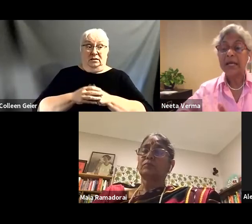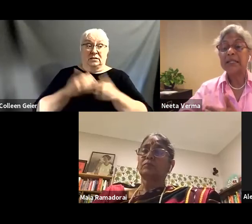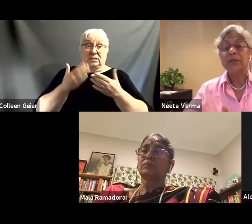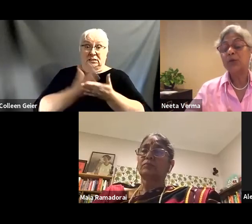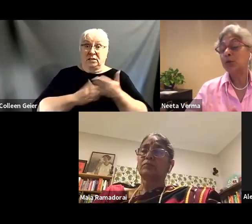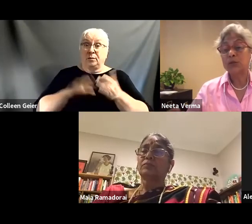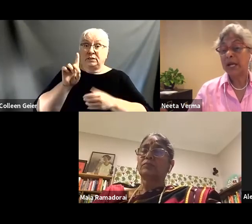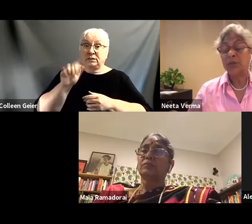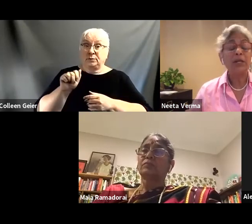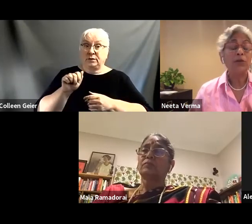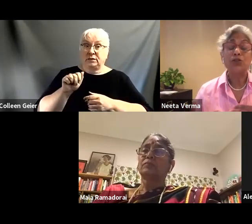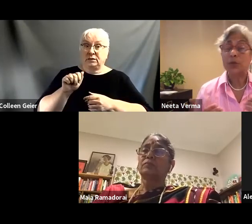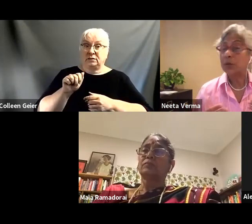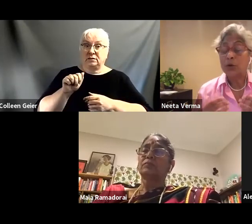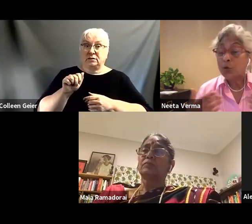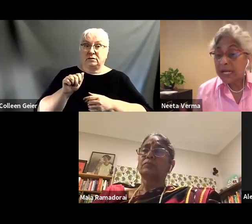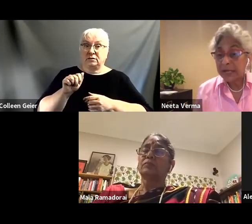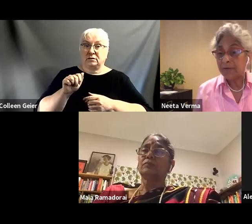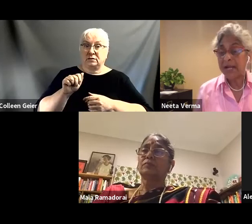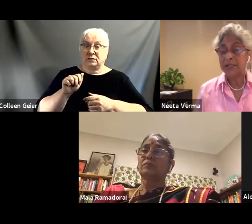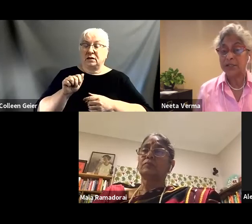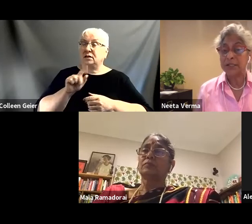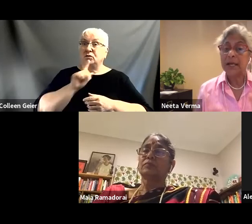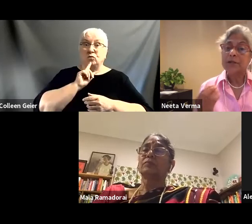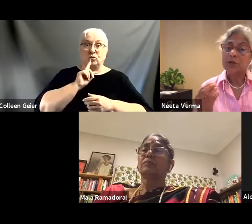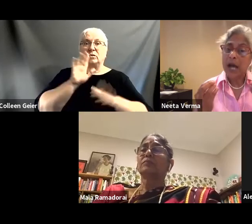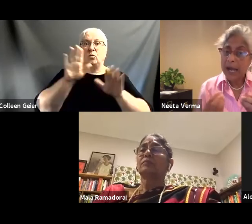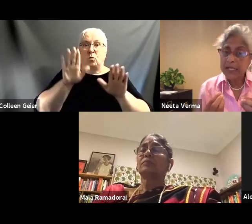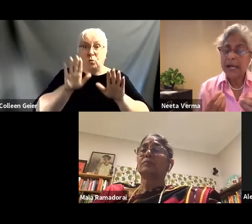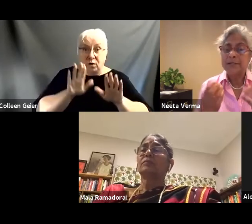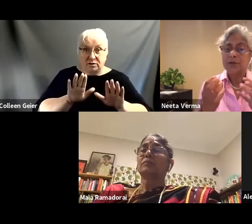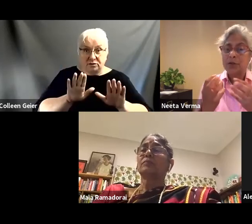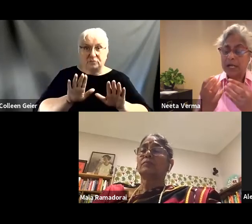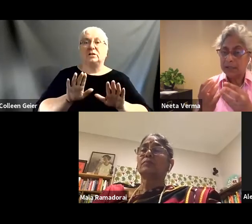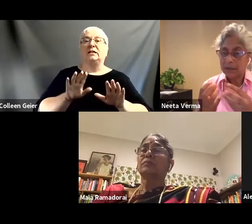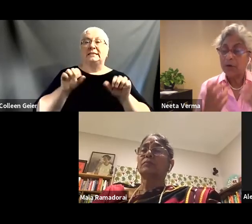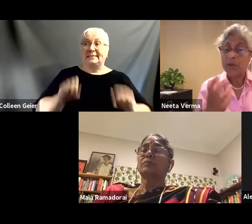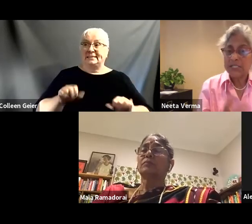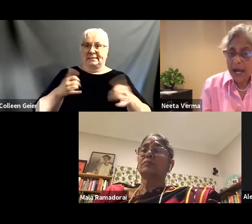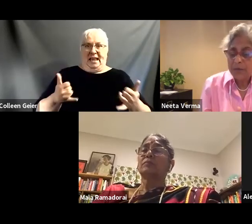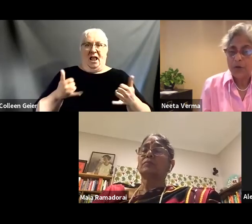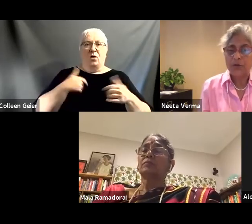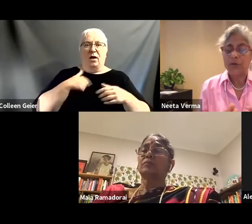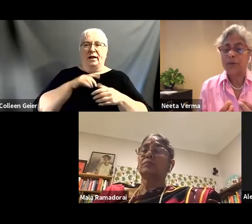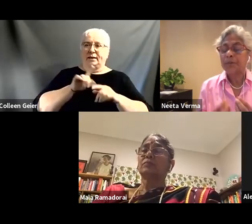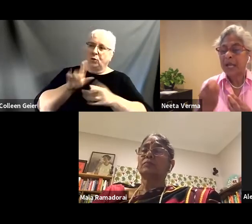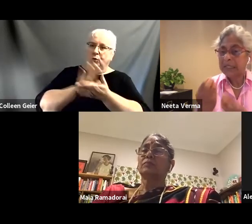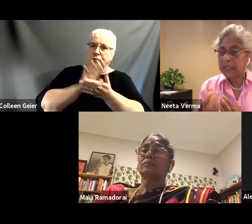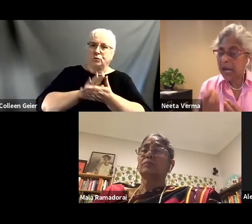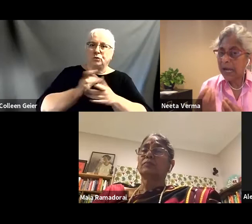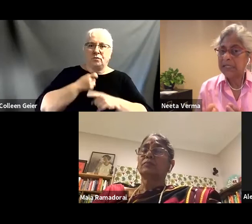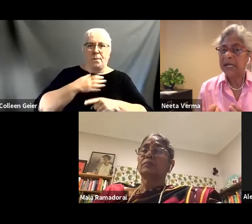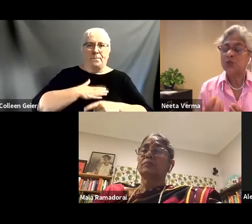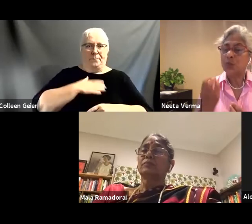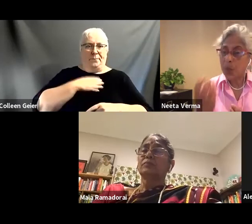disability, those might be great advantages. So the idea is to look at from a design point of view, I think